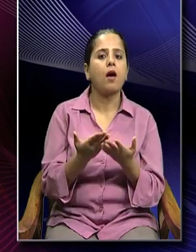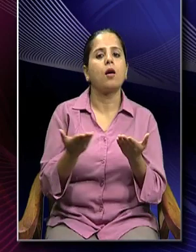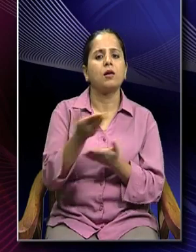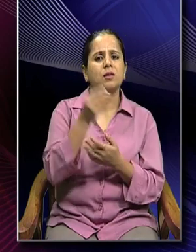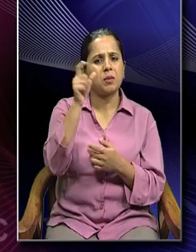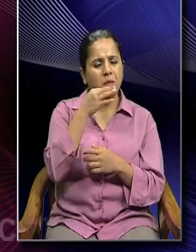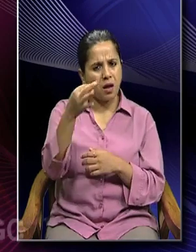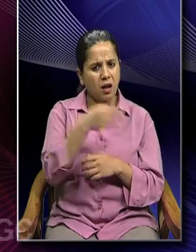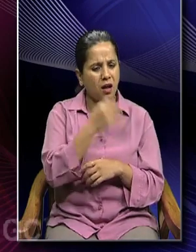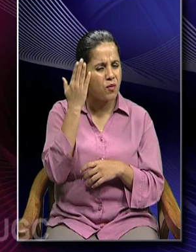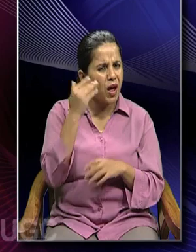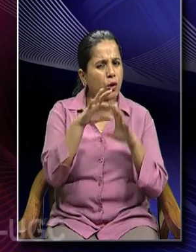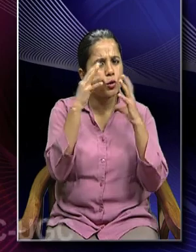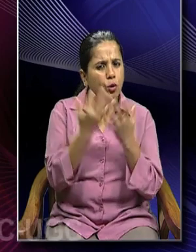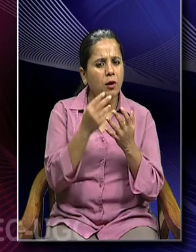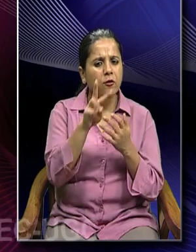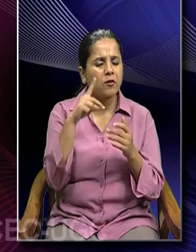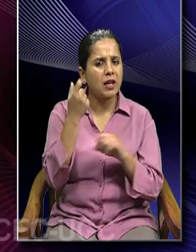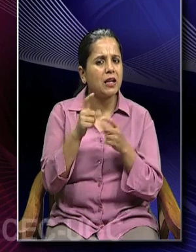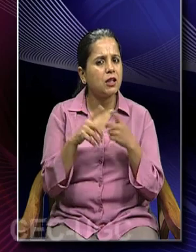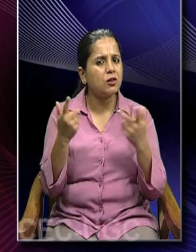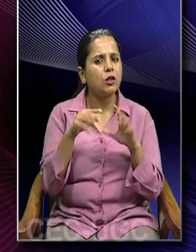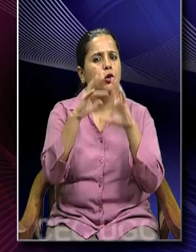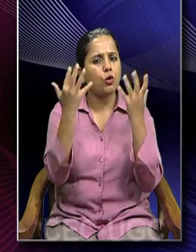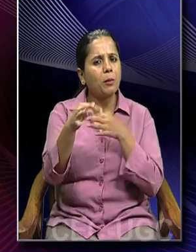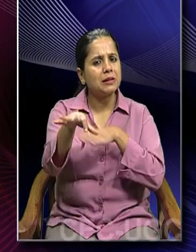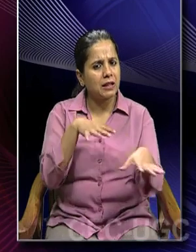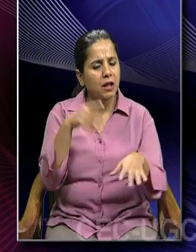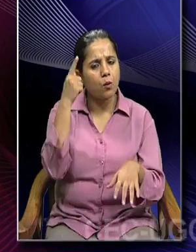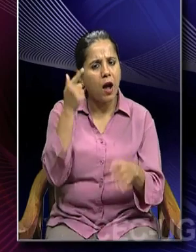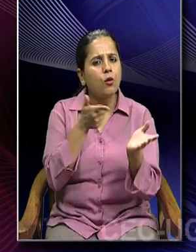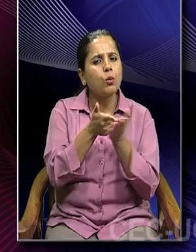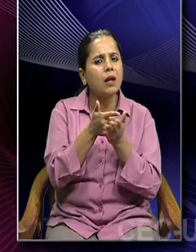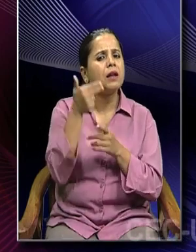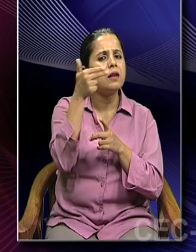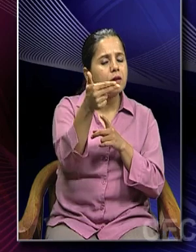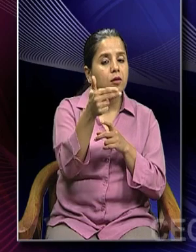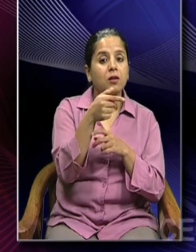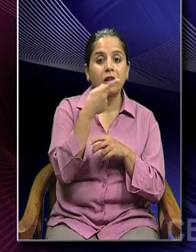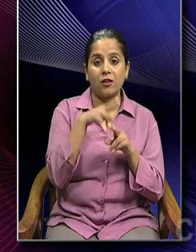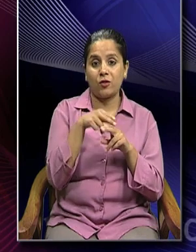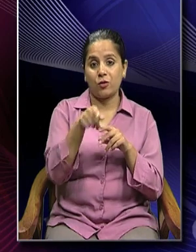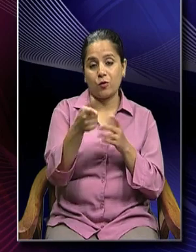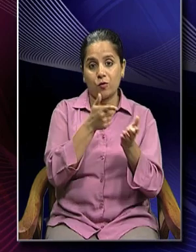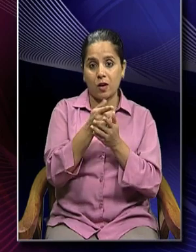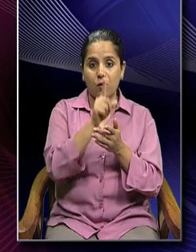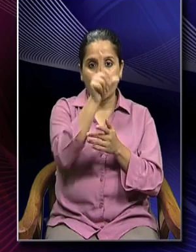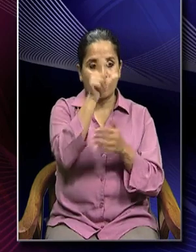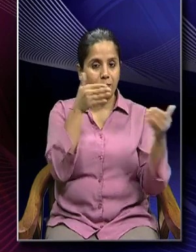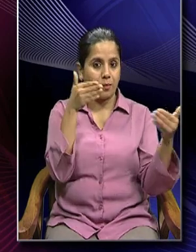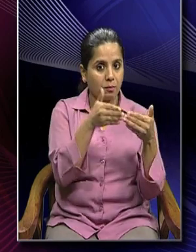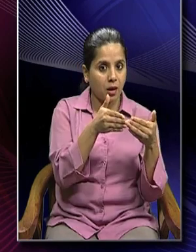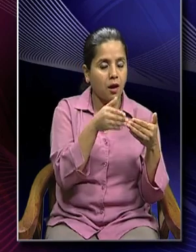me, sir, why do we call it global village? Why do not we call it global city? Because in a village, if you meet one person, you come to